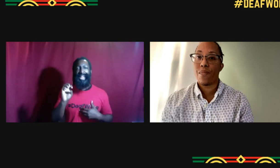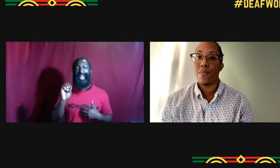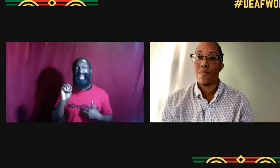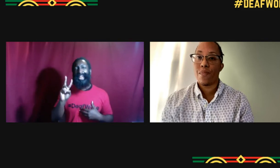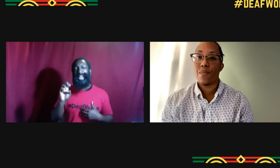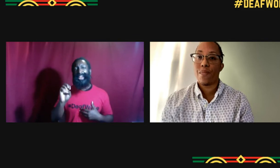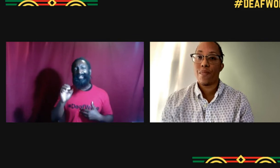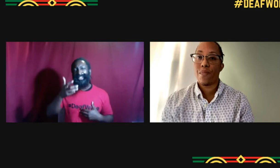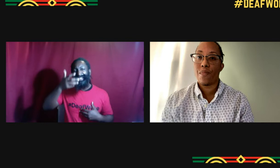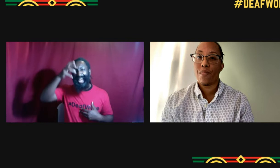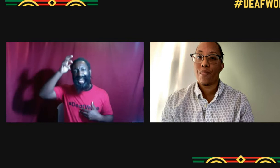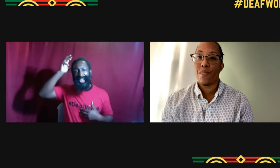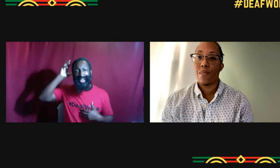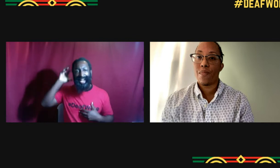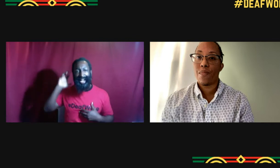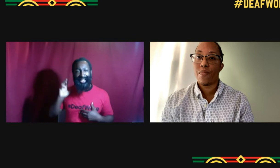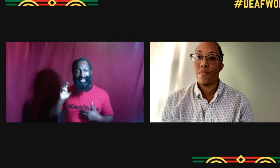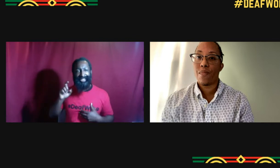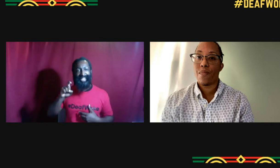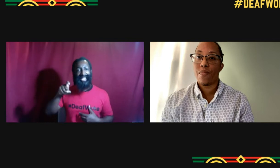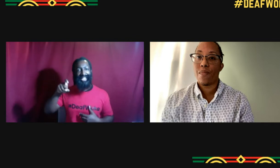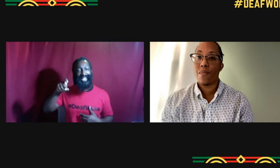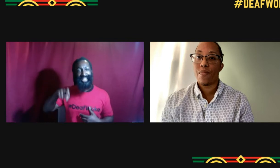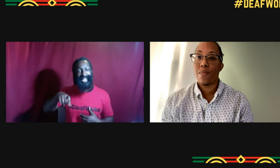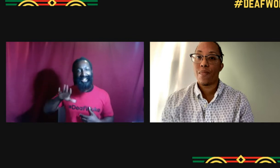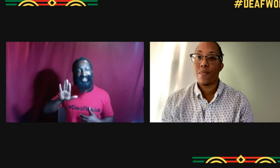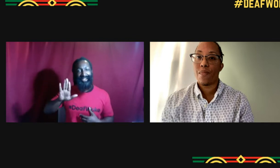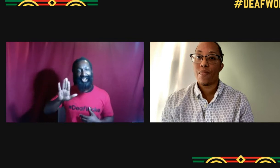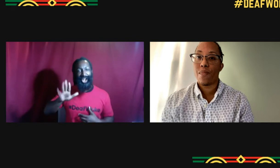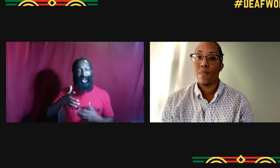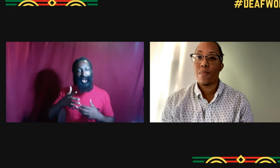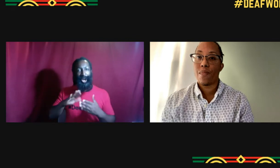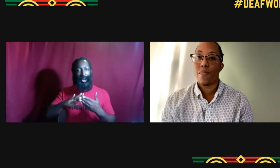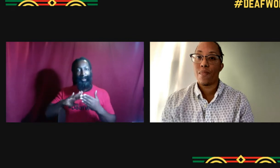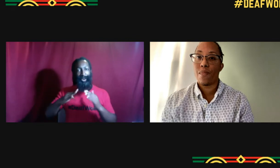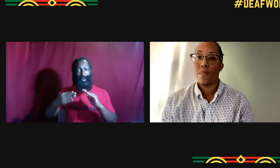think, oh, that person will just be fine.